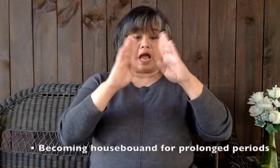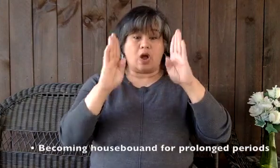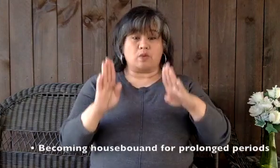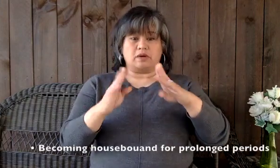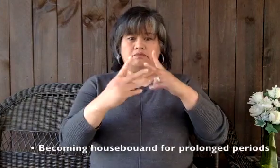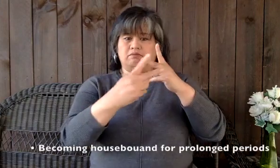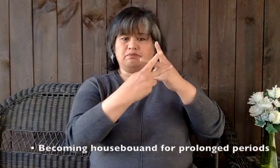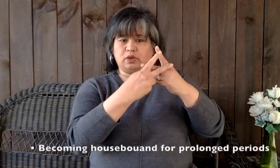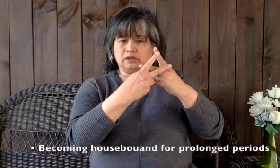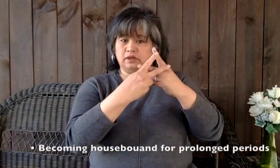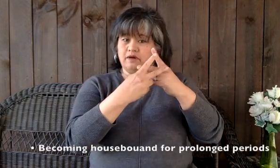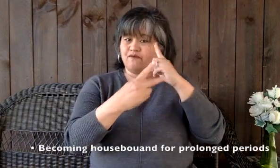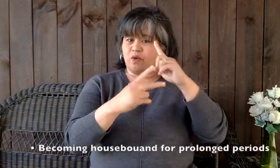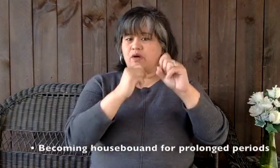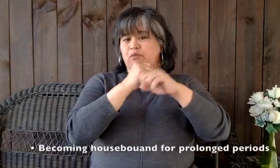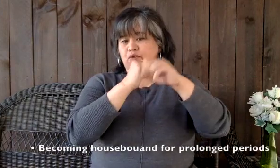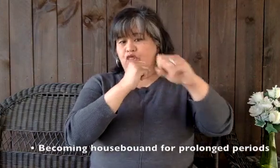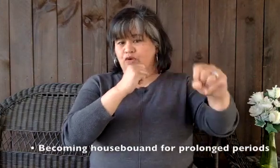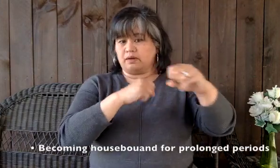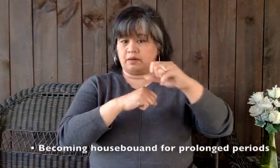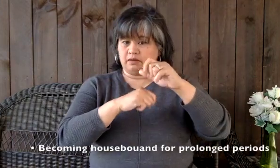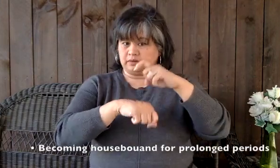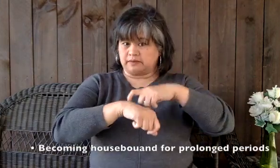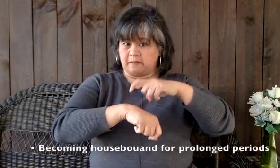becoming housebound for prolonged periods,